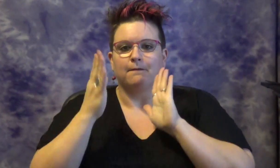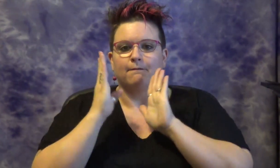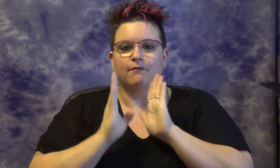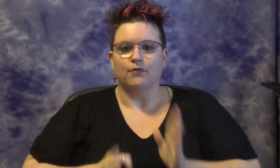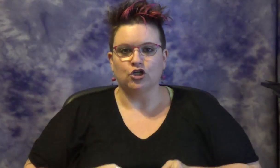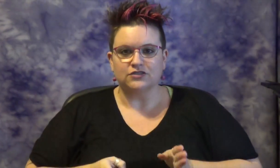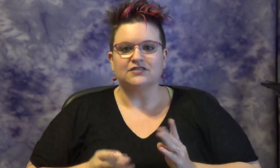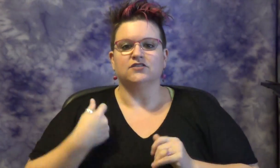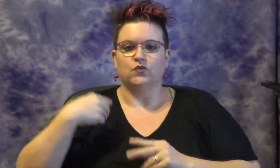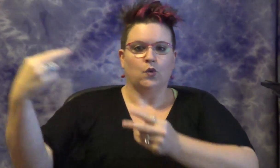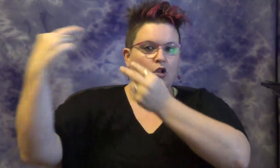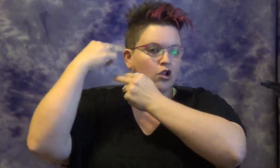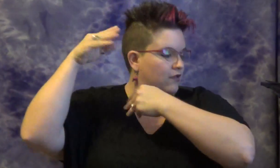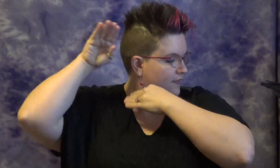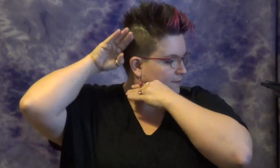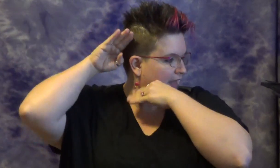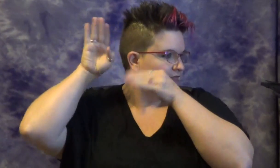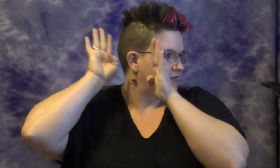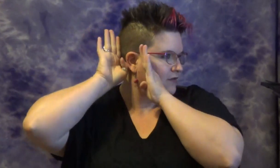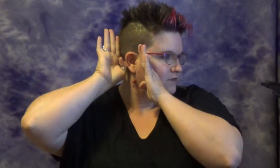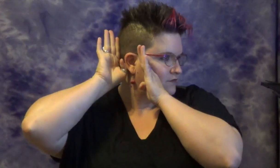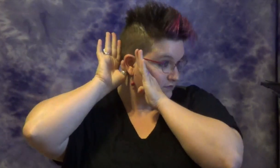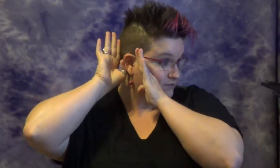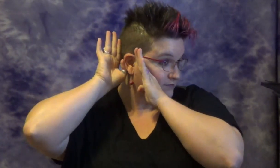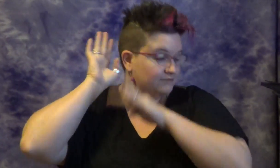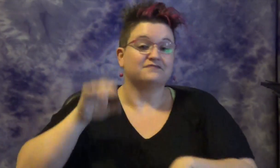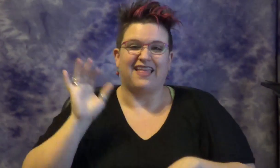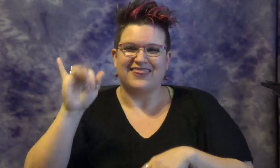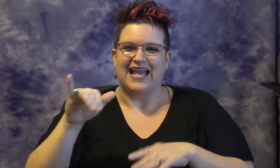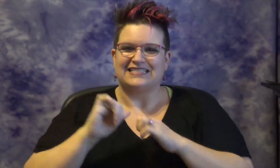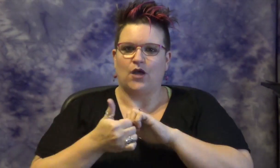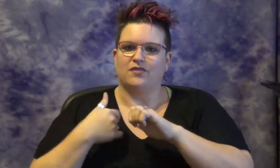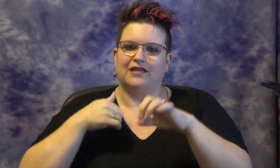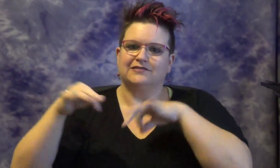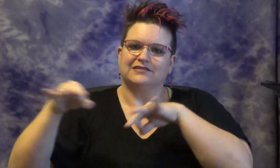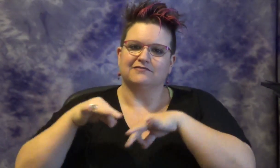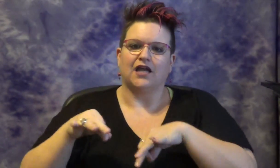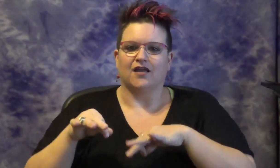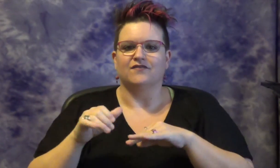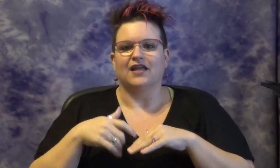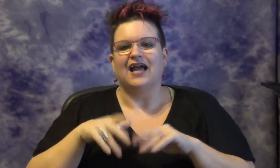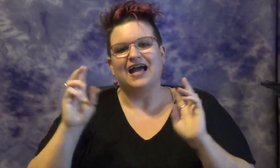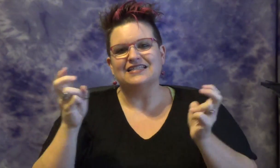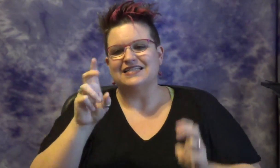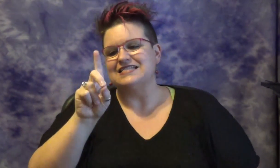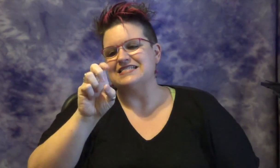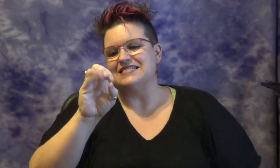only at that person's ears and their amount of hearing, and they don't look at the person as a whole.